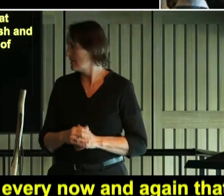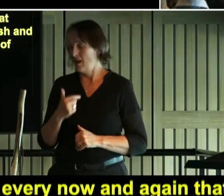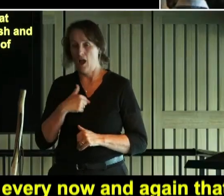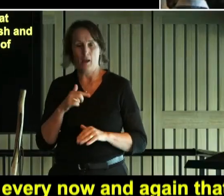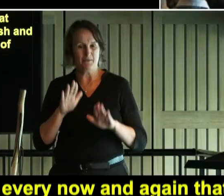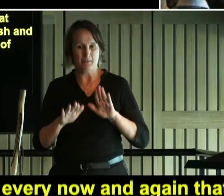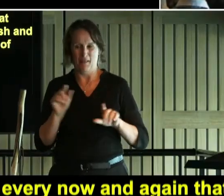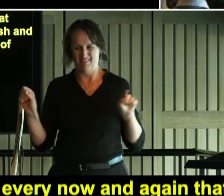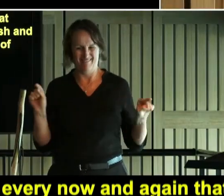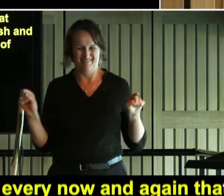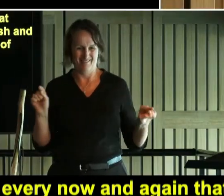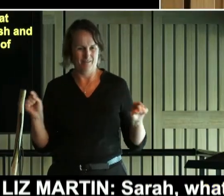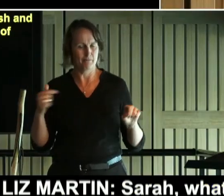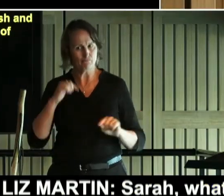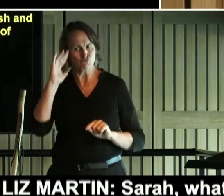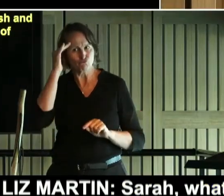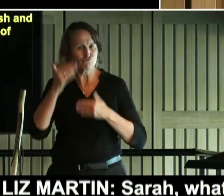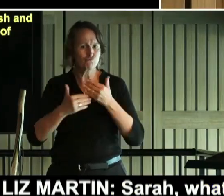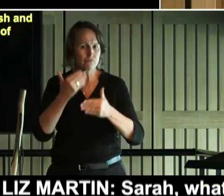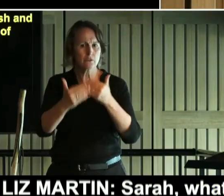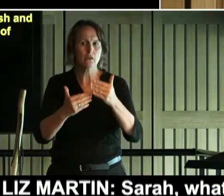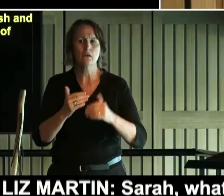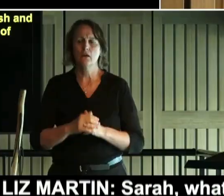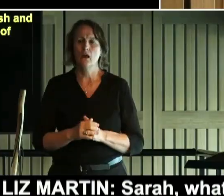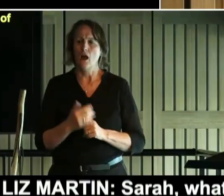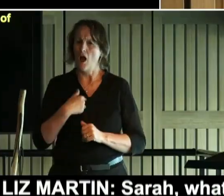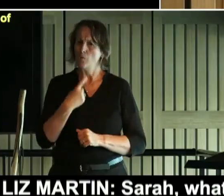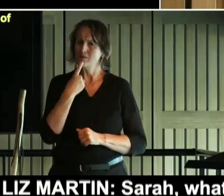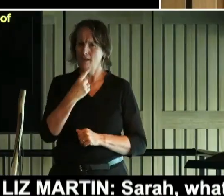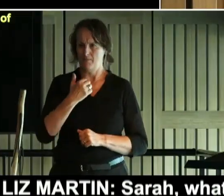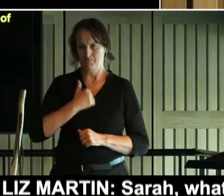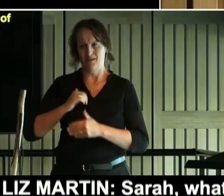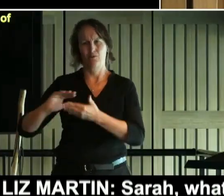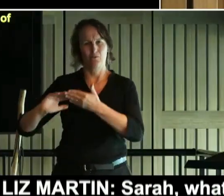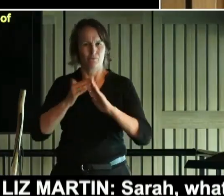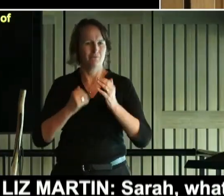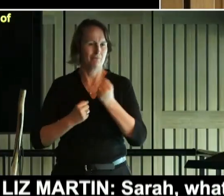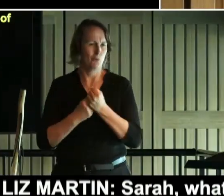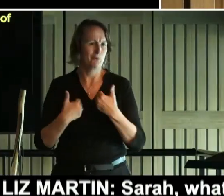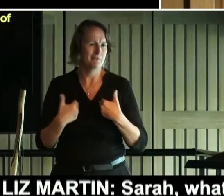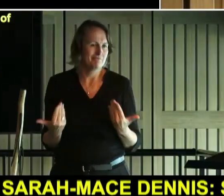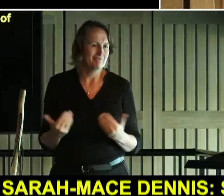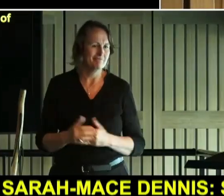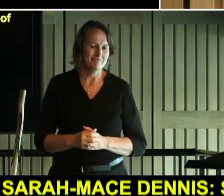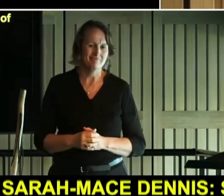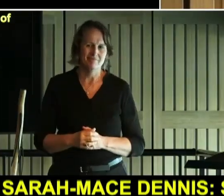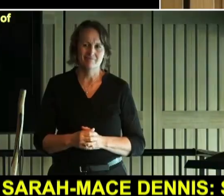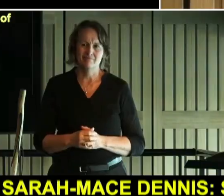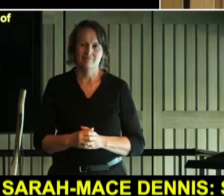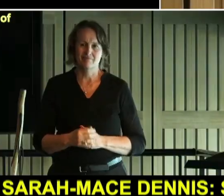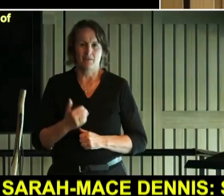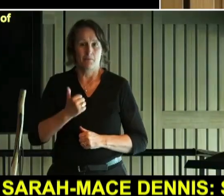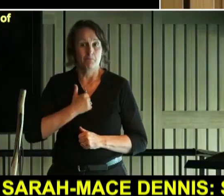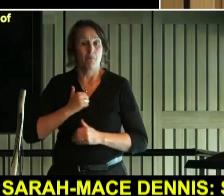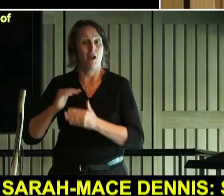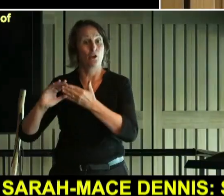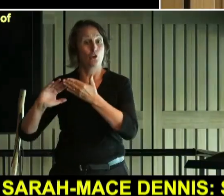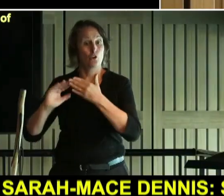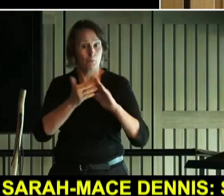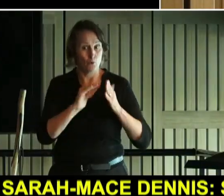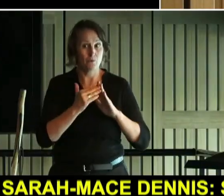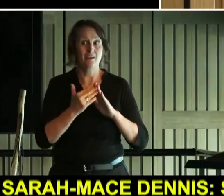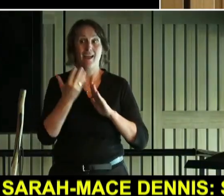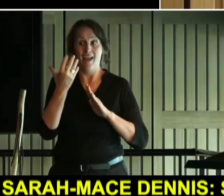Similar to the other responses, I would completely say it's my community, and my community